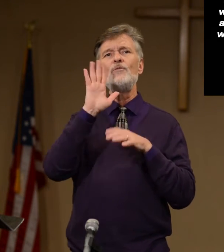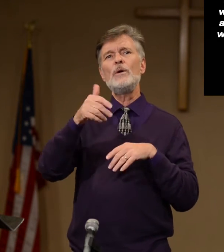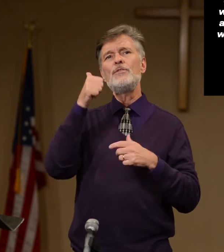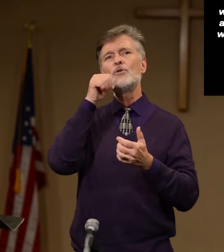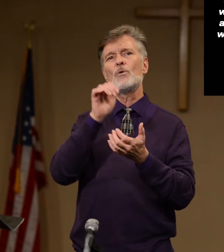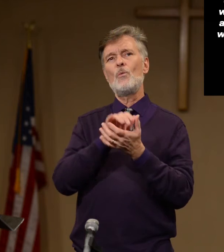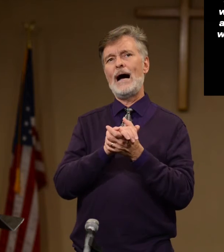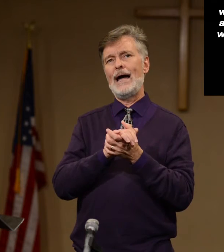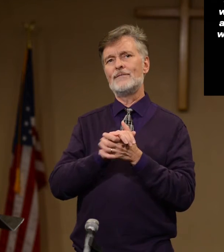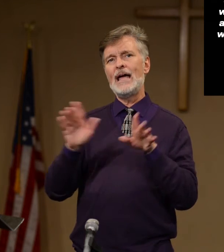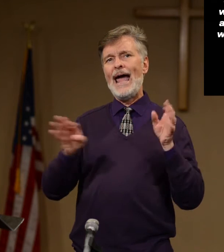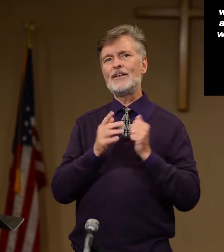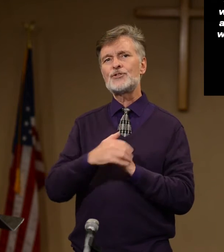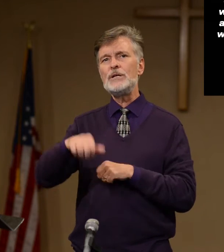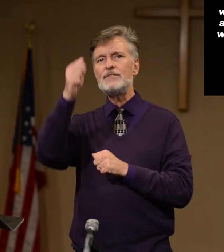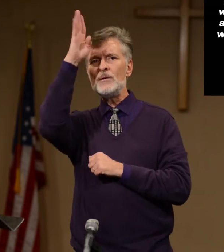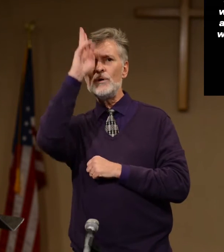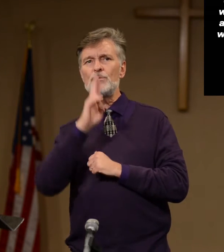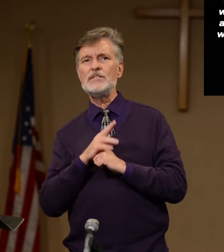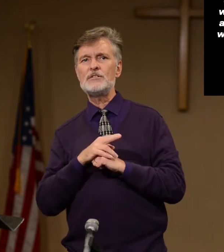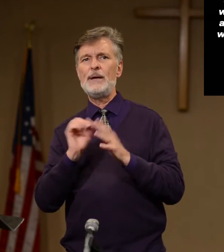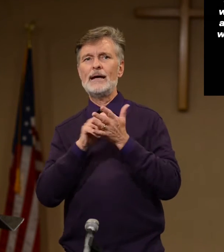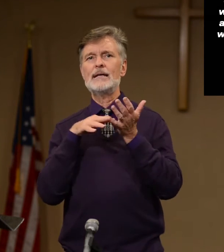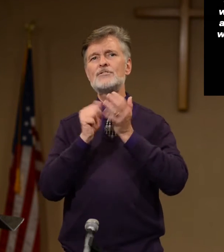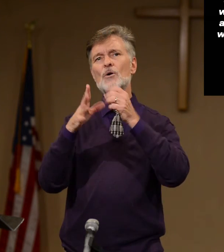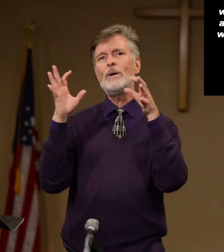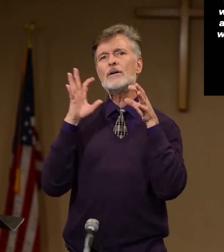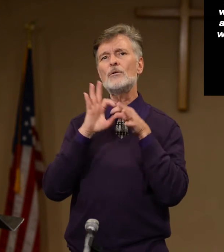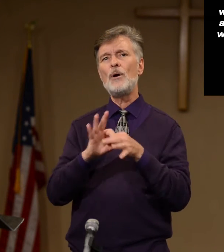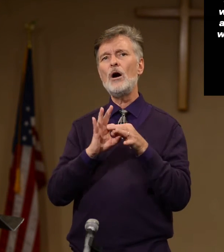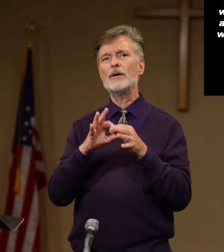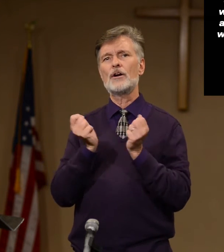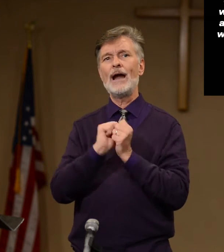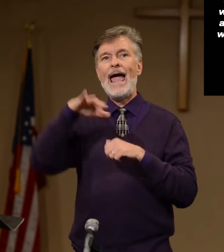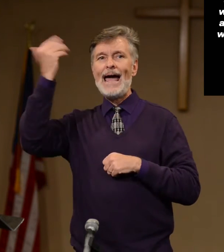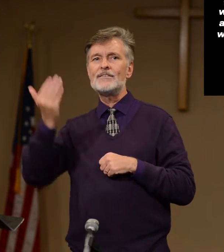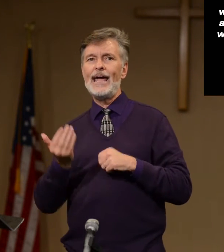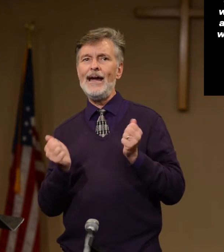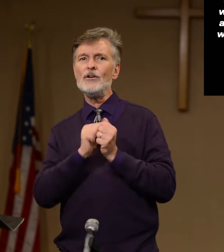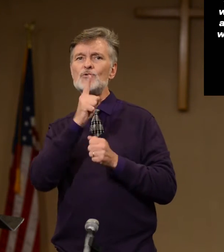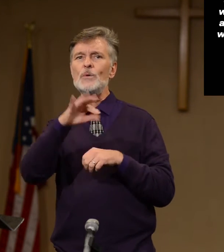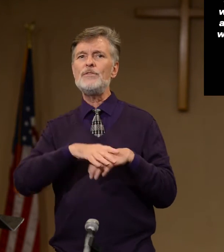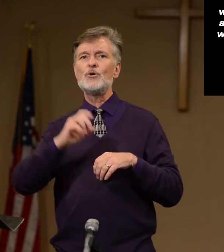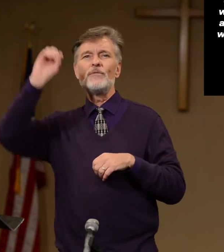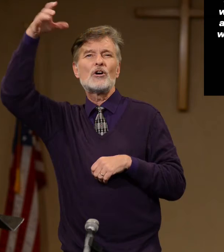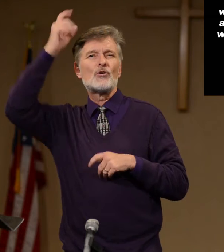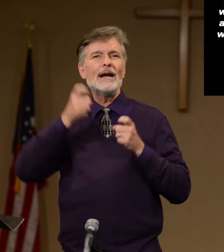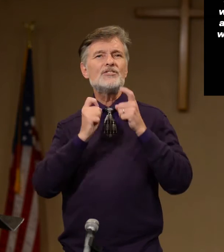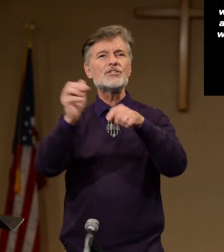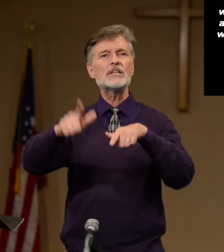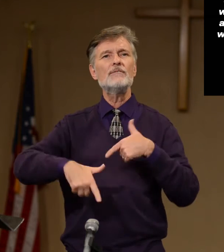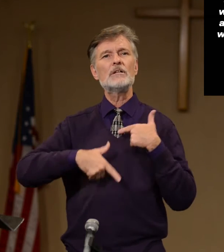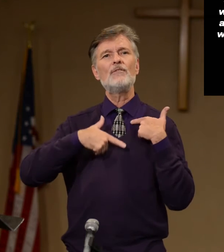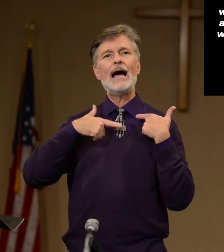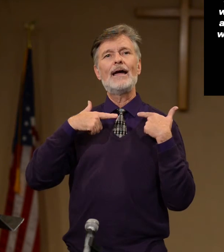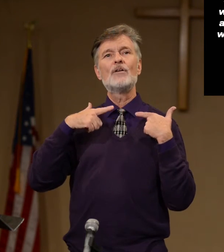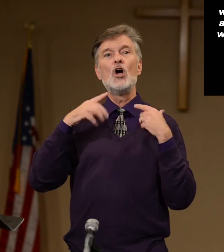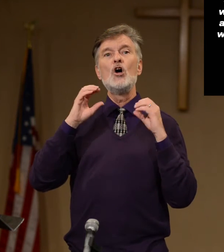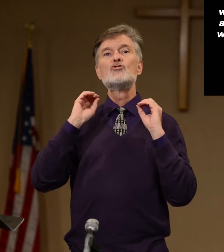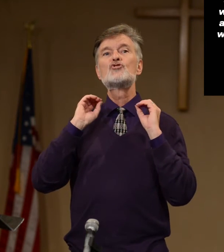with your wives and treat them with respect as the weaker partner, as heirs with you of the gracious gift of life,